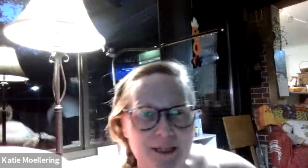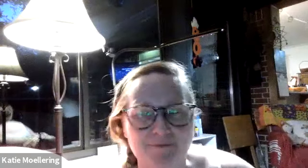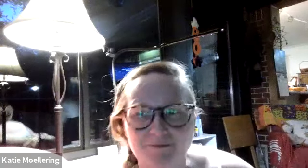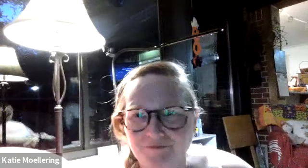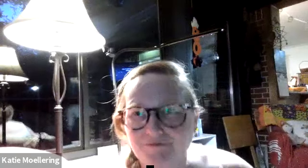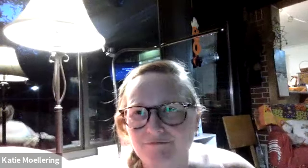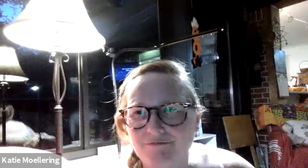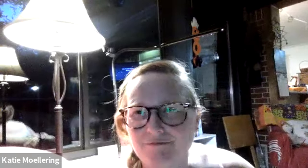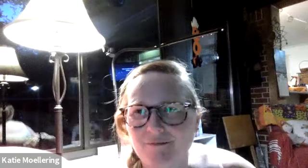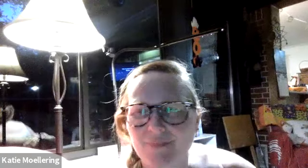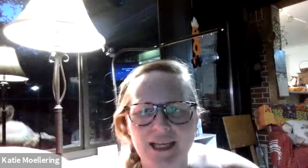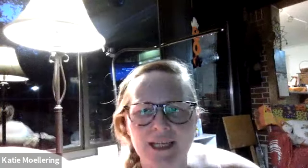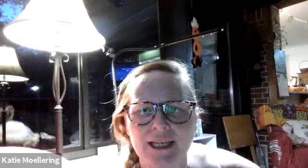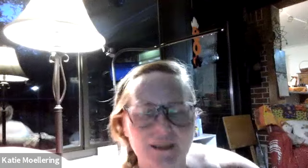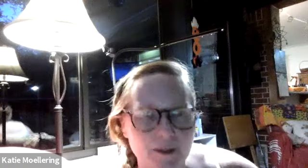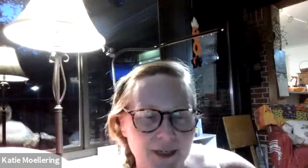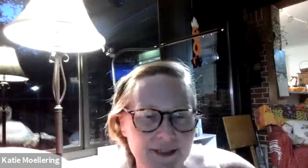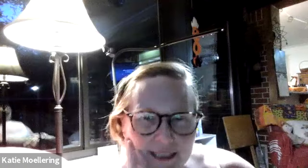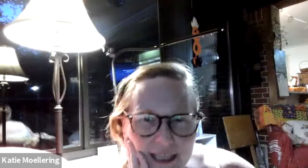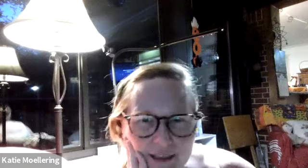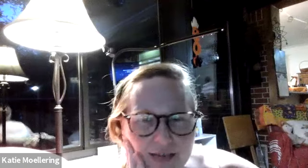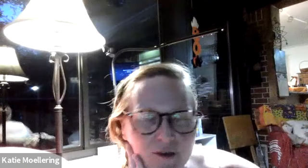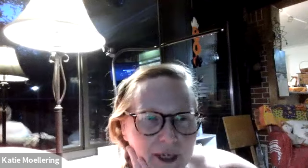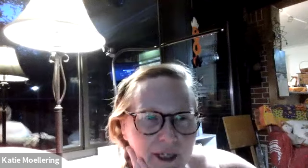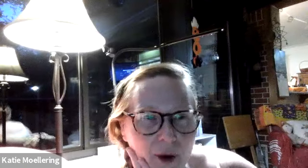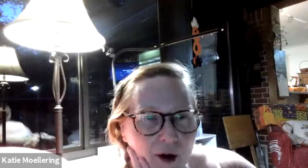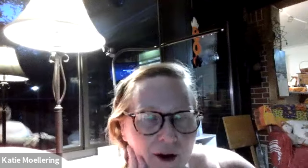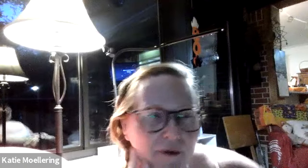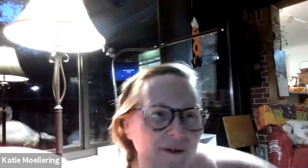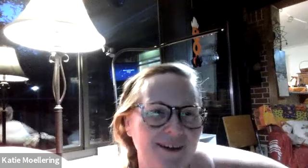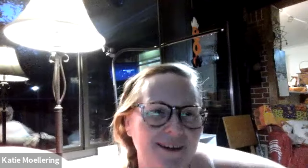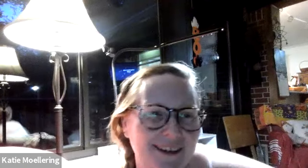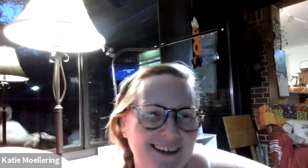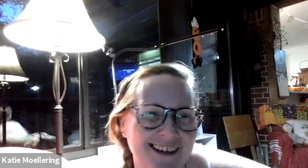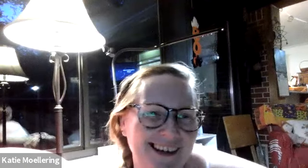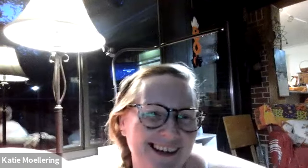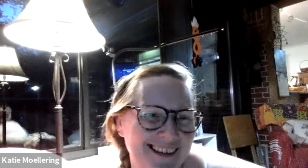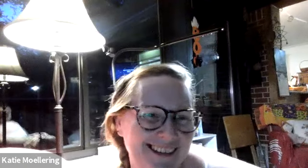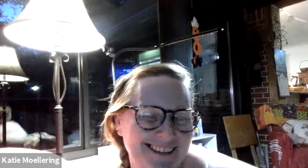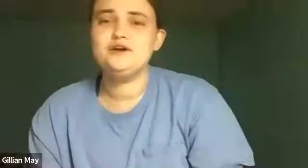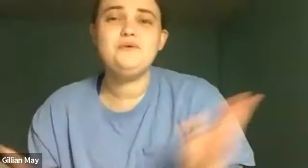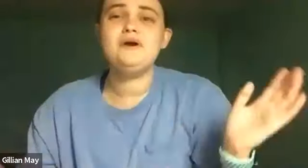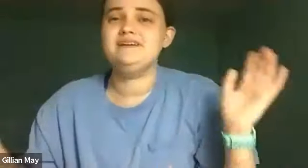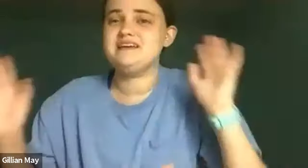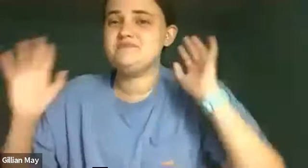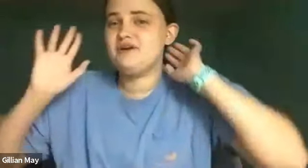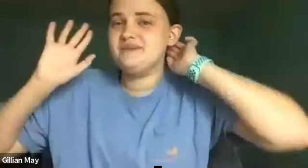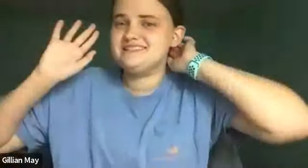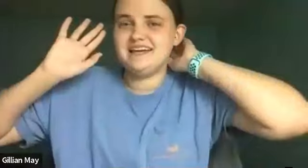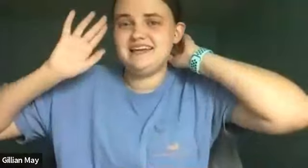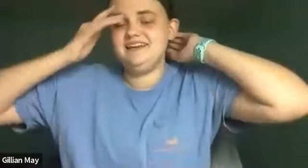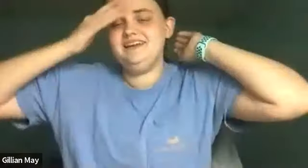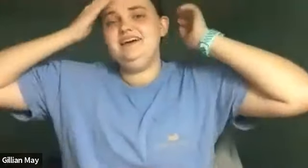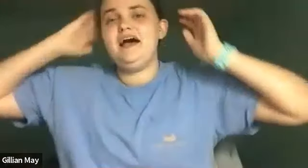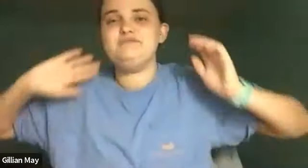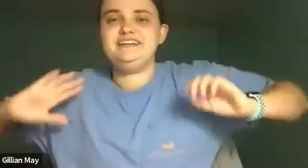uploaded and I'll send it out to everybody tomorrow. It sounds good. No worries. I promise. Like, I mean,